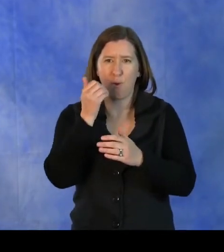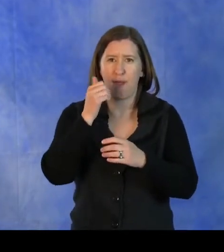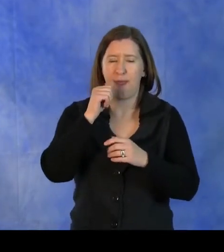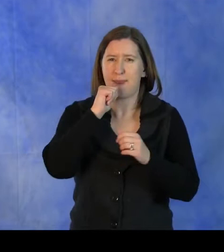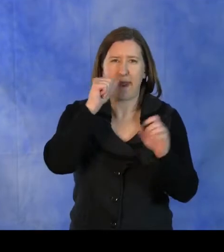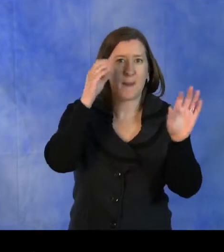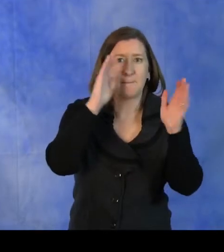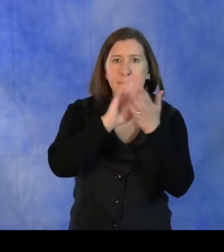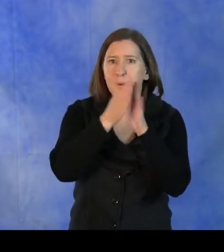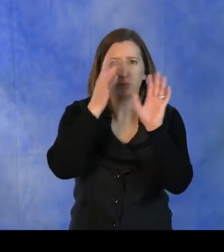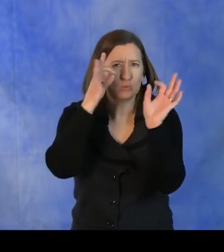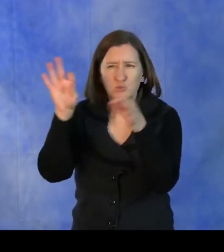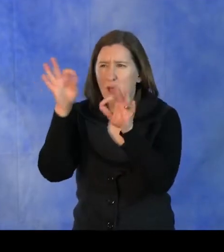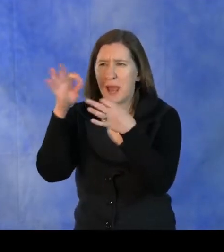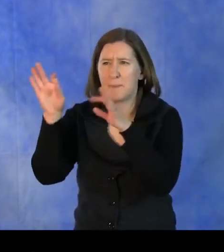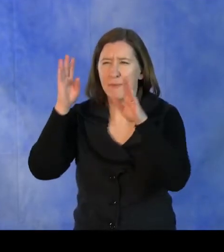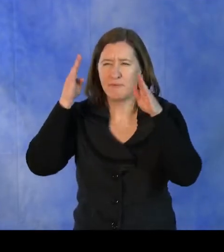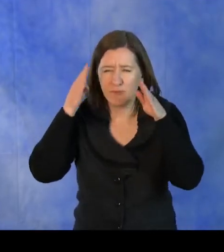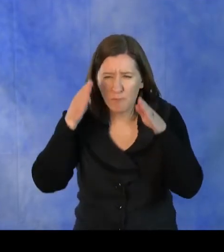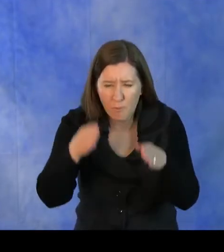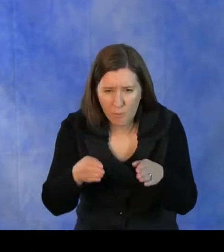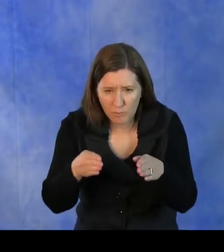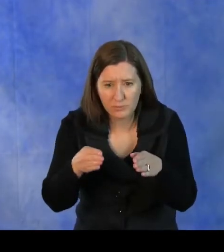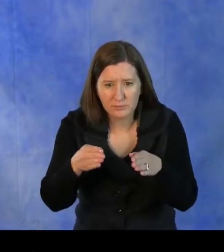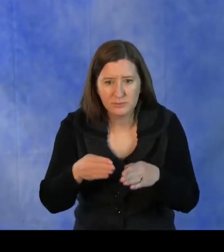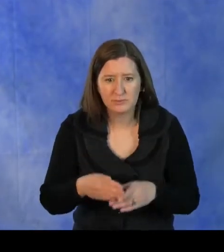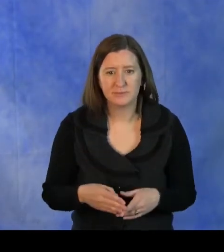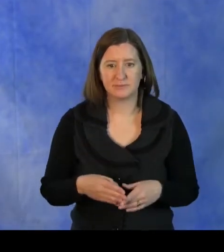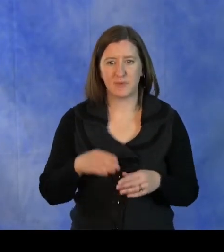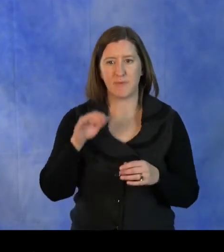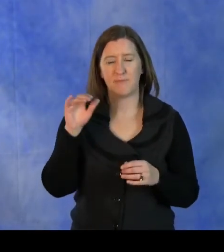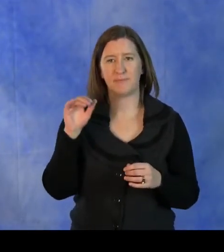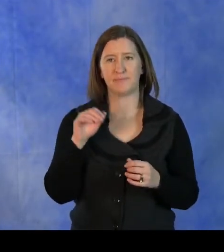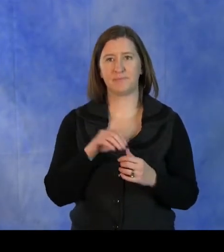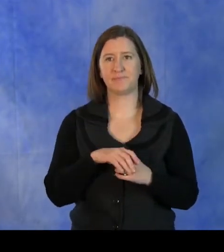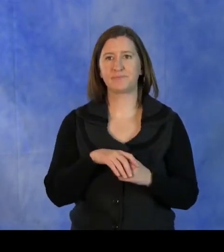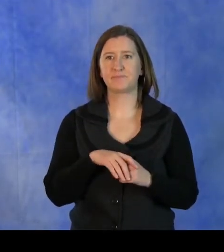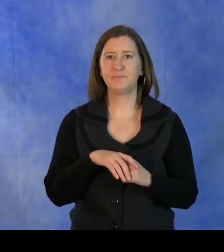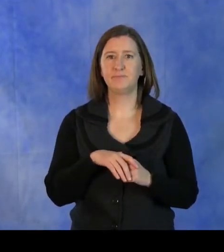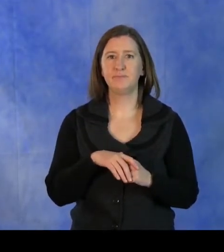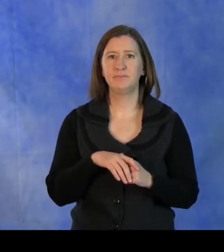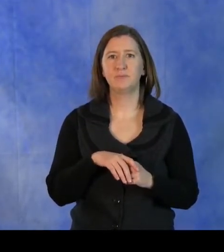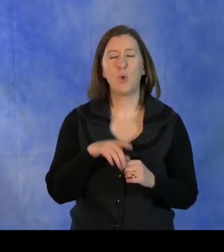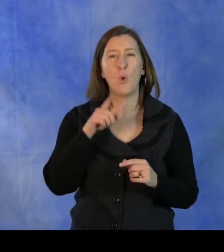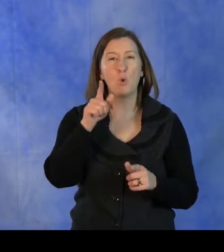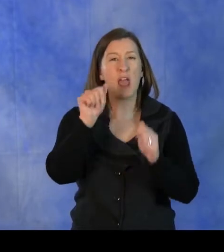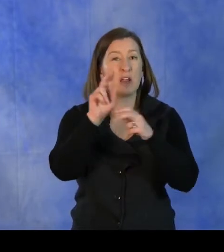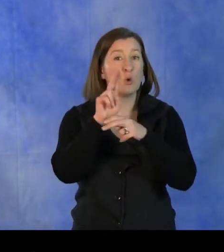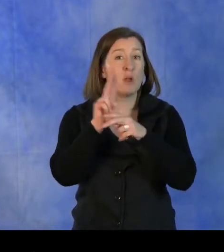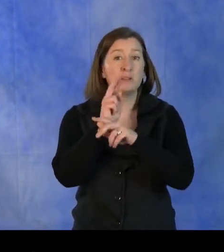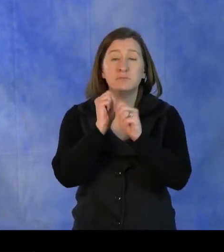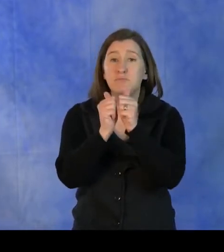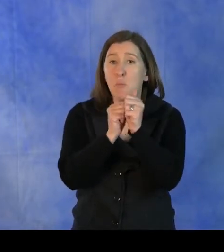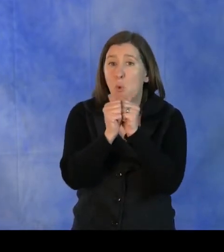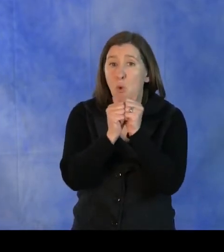things to do that are new, it's not distracting, but it can be a focus for